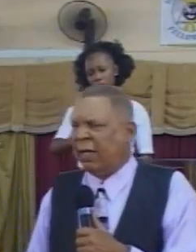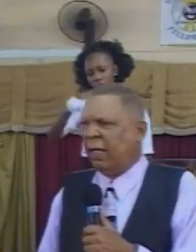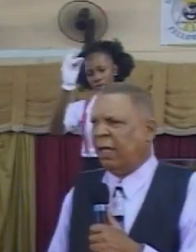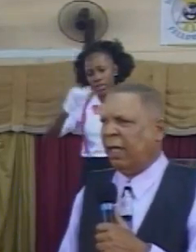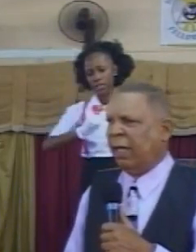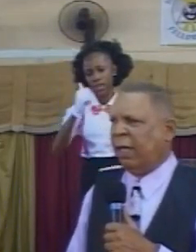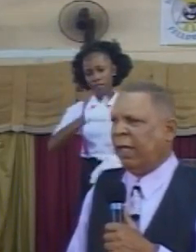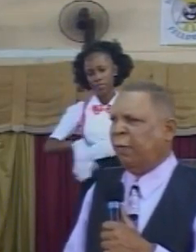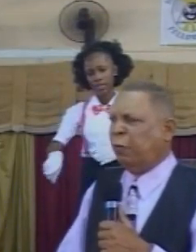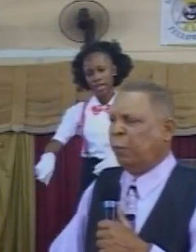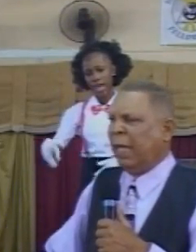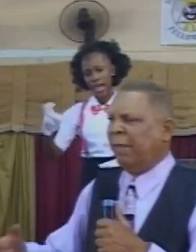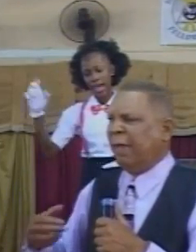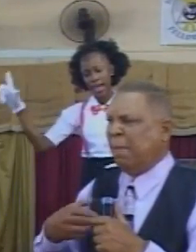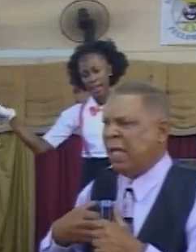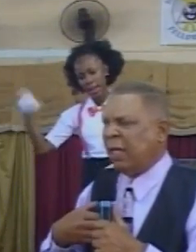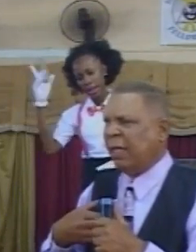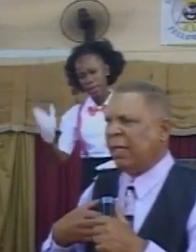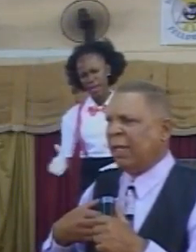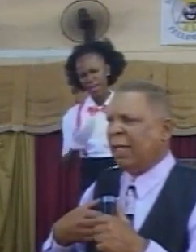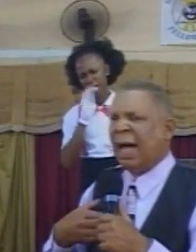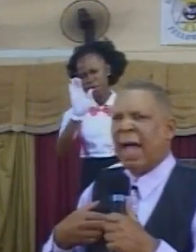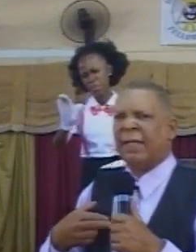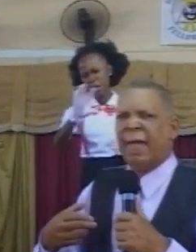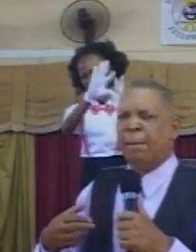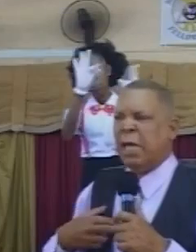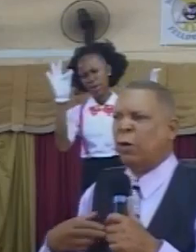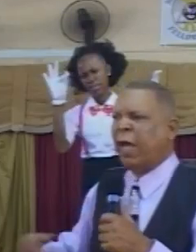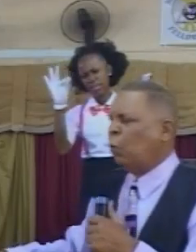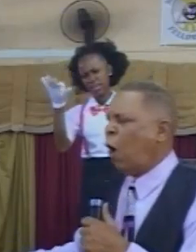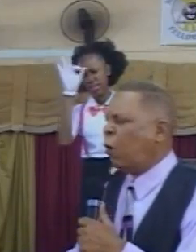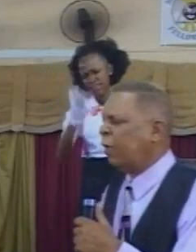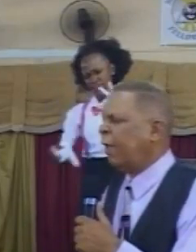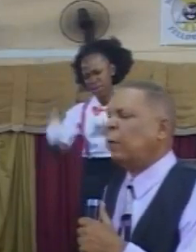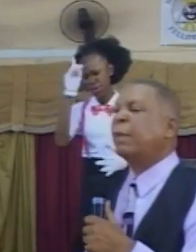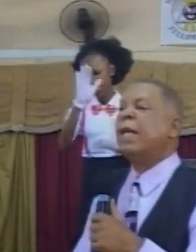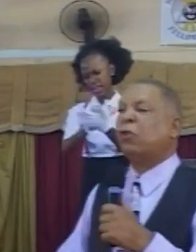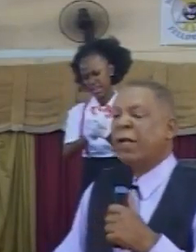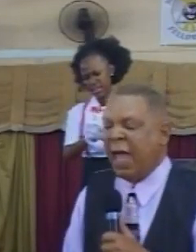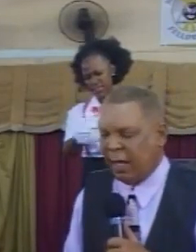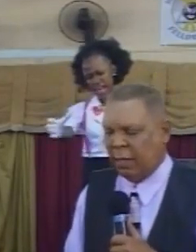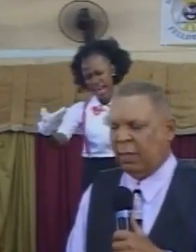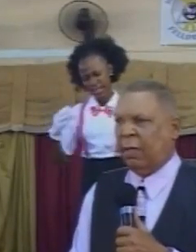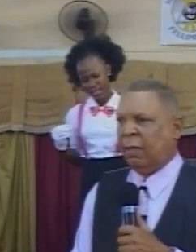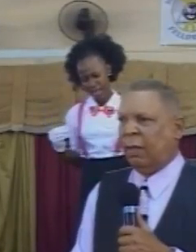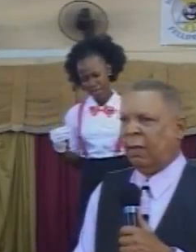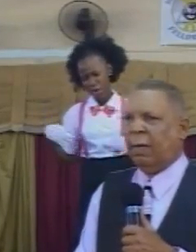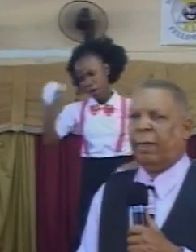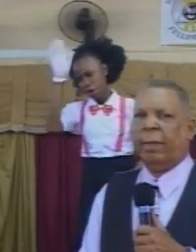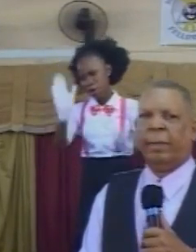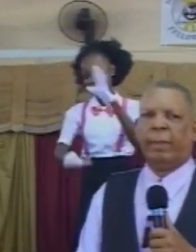today, if you believe in me and accept me, you can walk out of hell with me today.